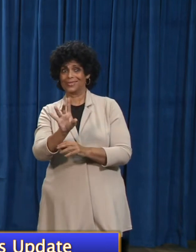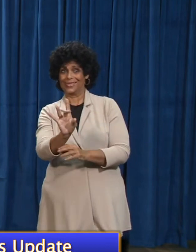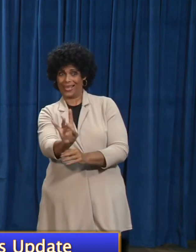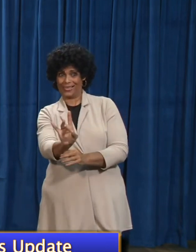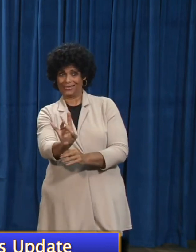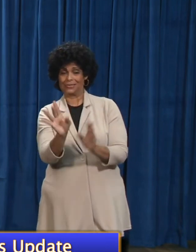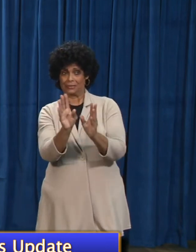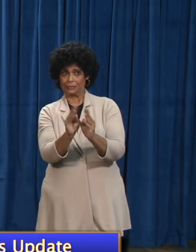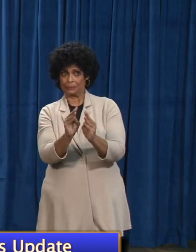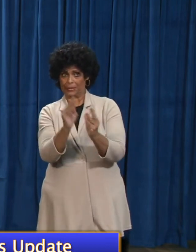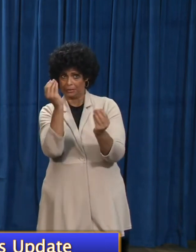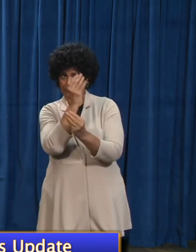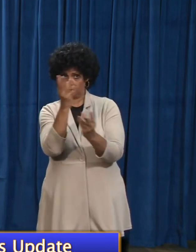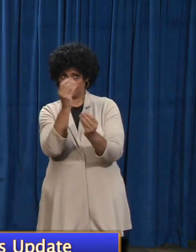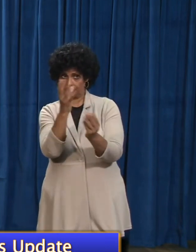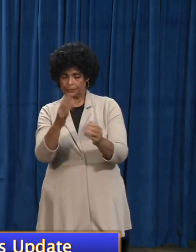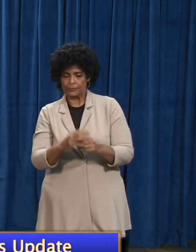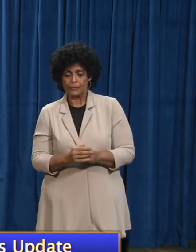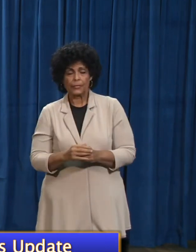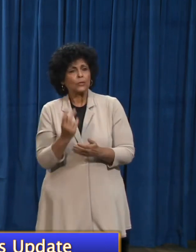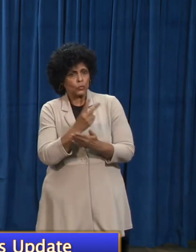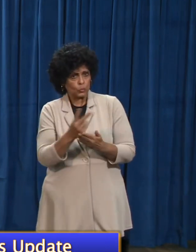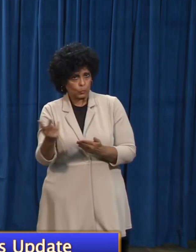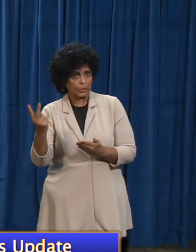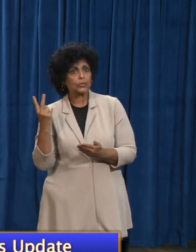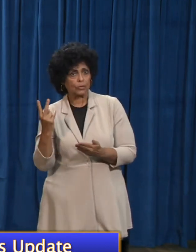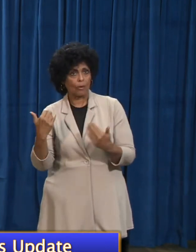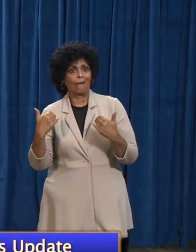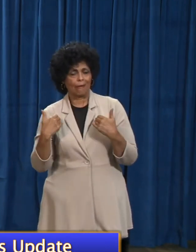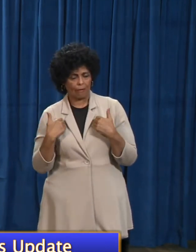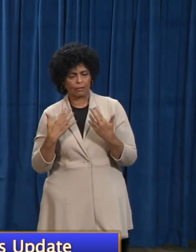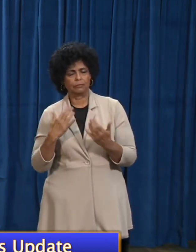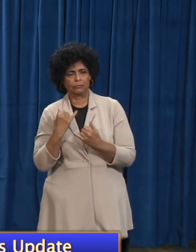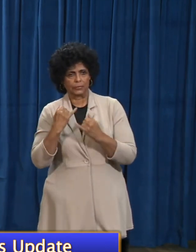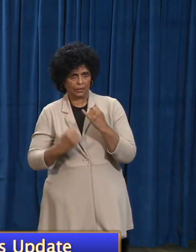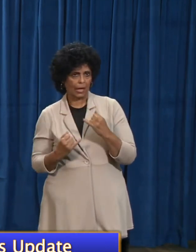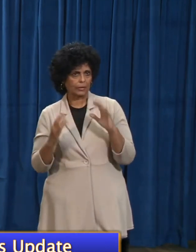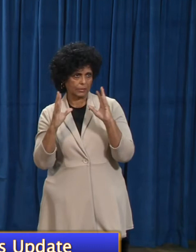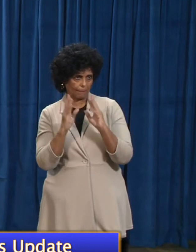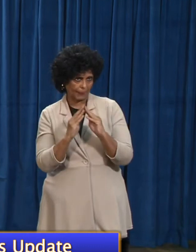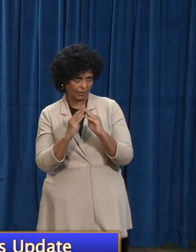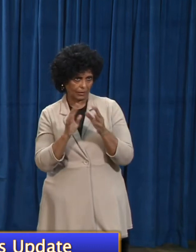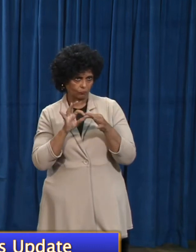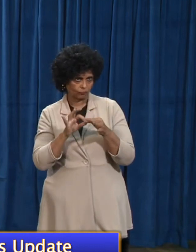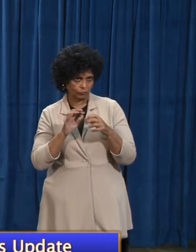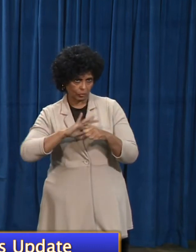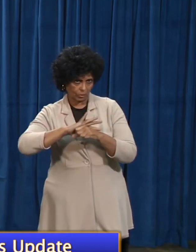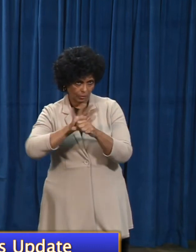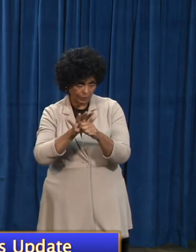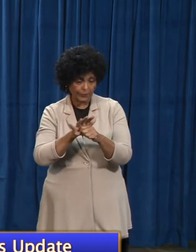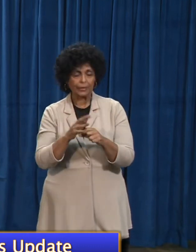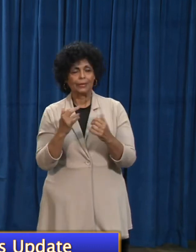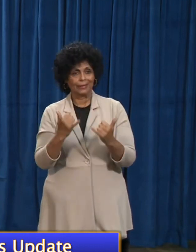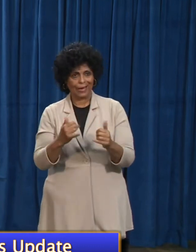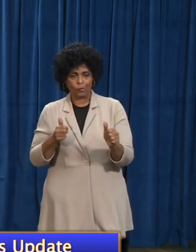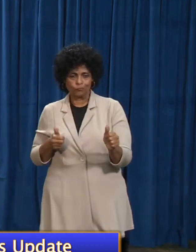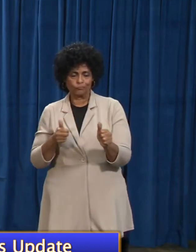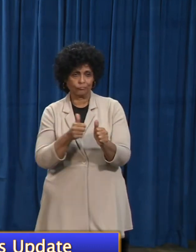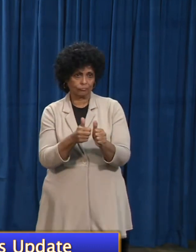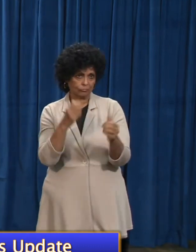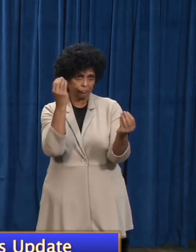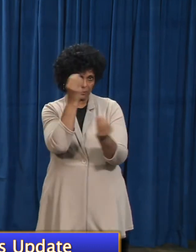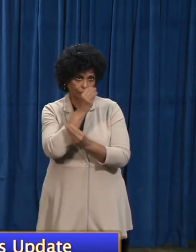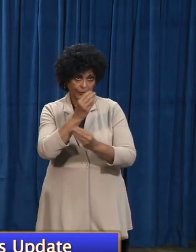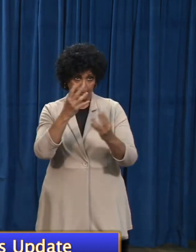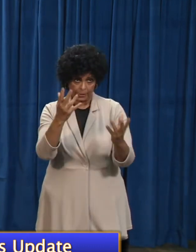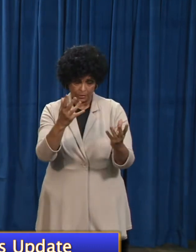been 2 weeks since we held our last coronavirus briefing, and I want to hold an update today